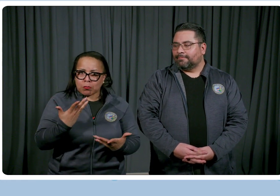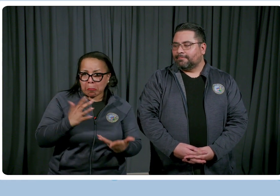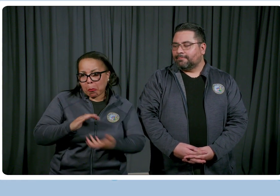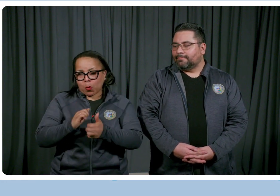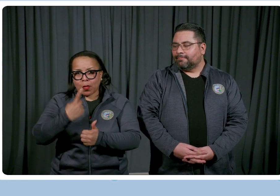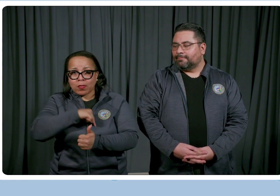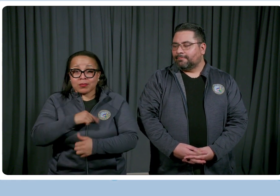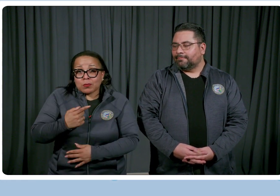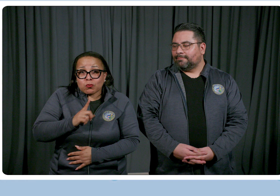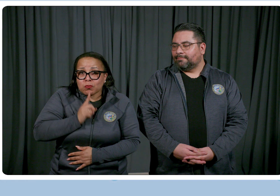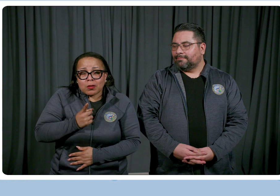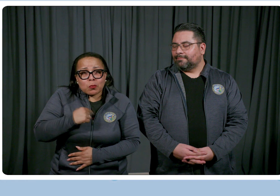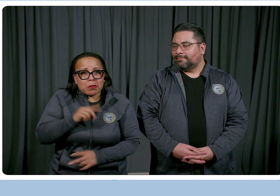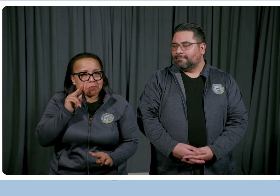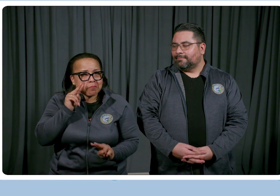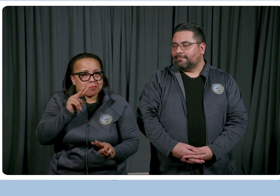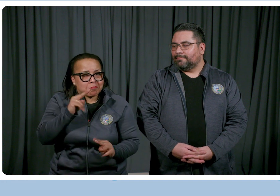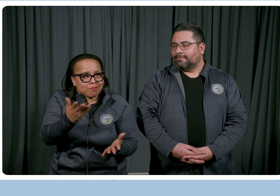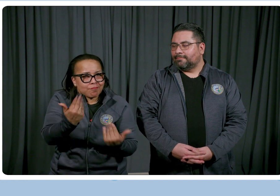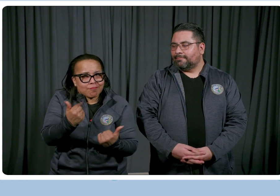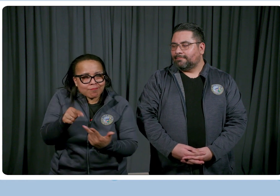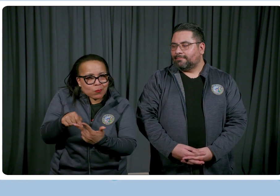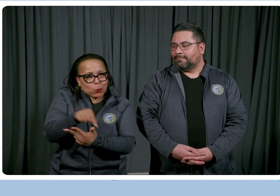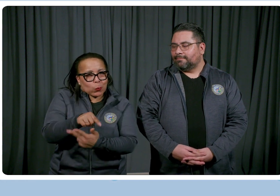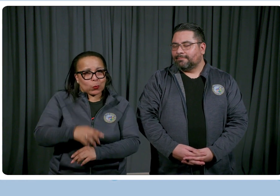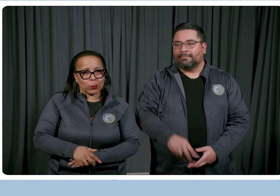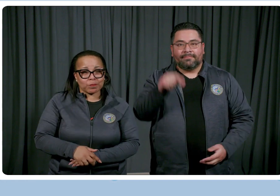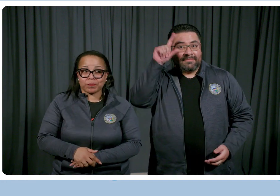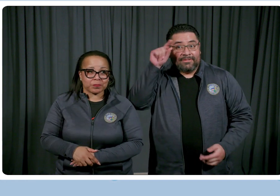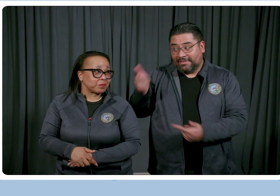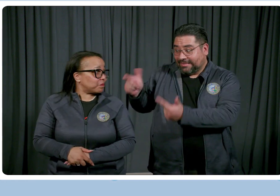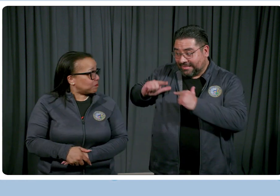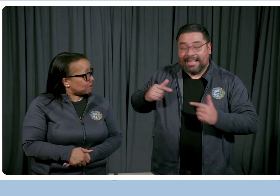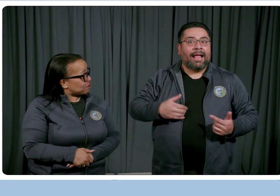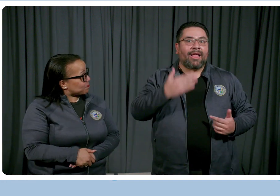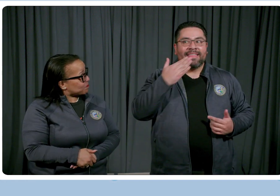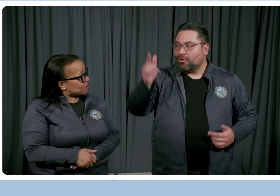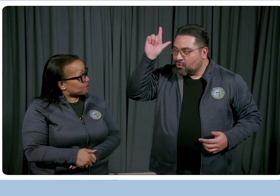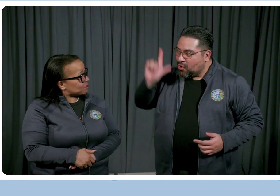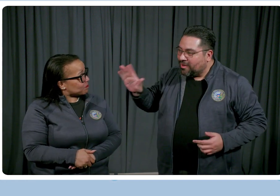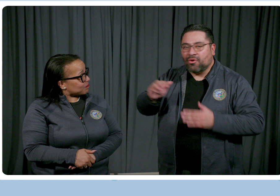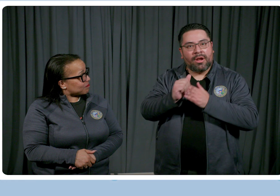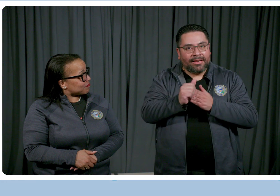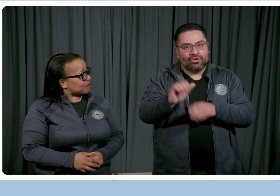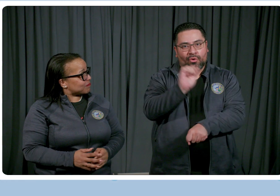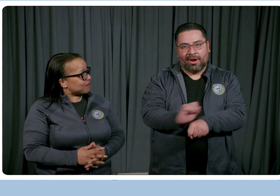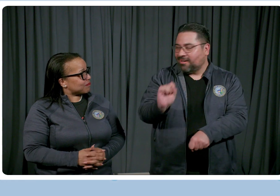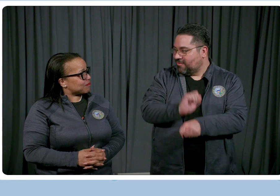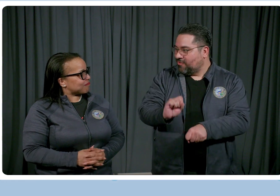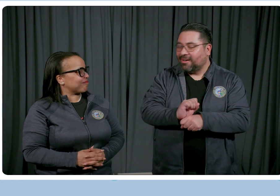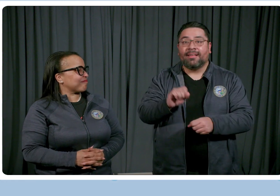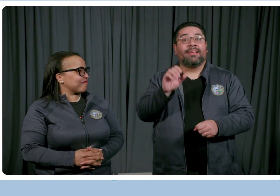like to work with us. We would really look forward to hearing from any of you. And thank you, Lauren, for all your leadership